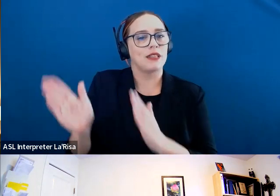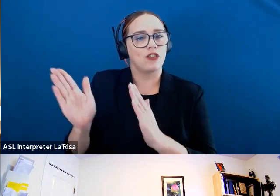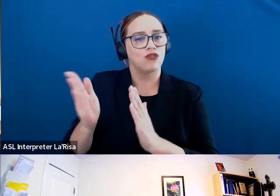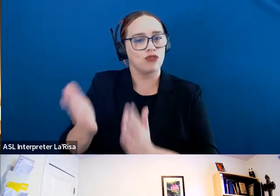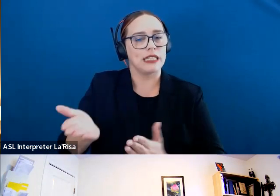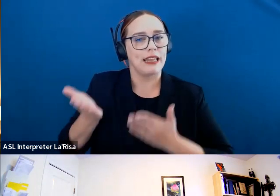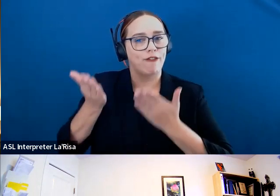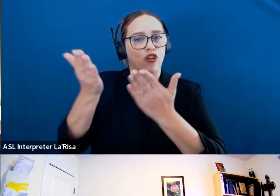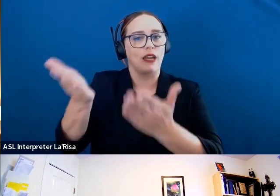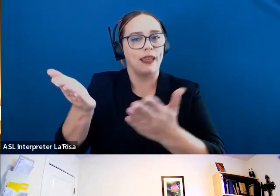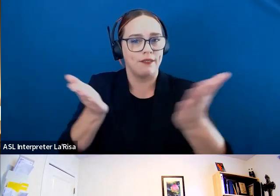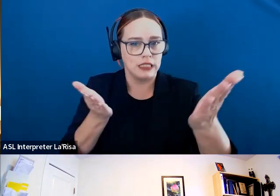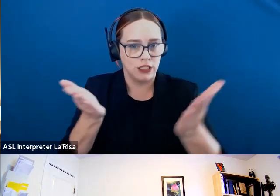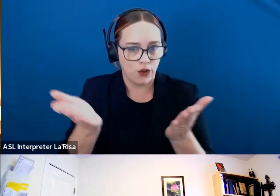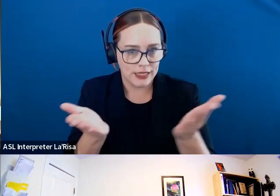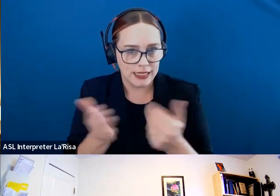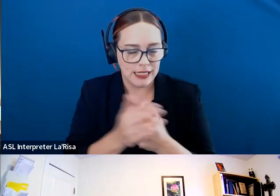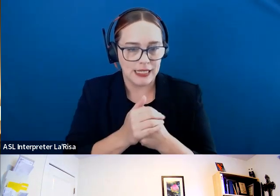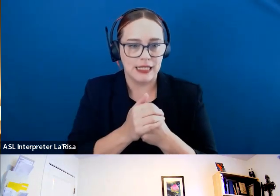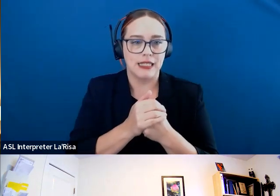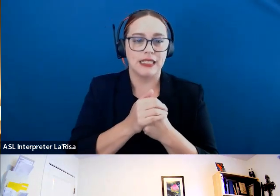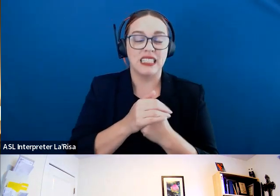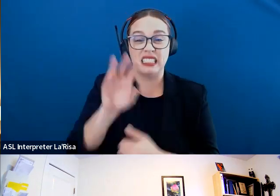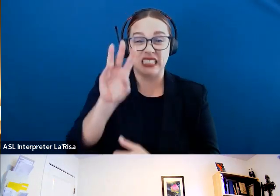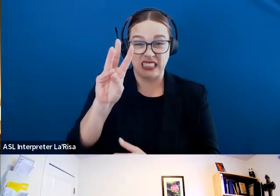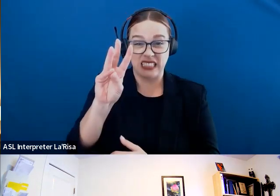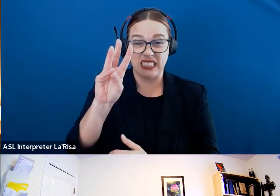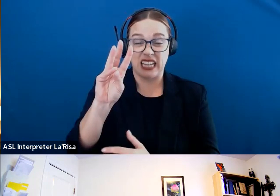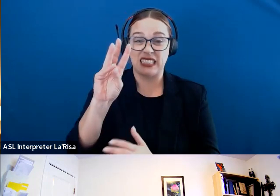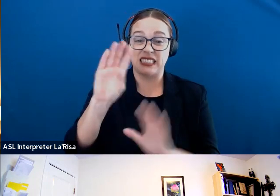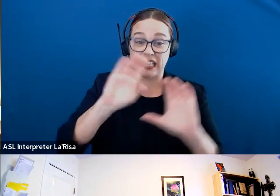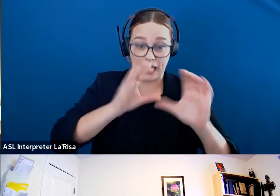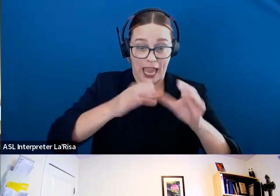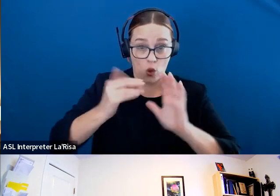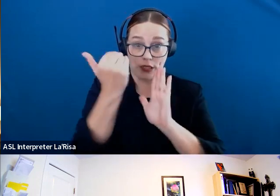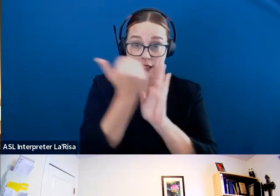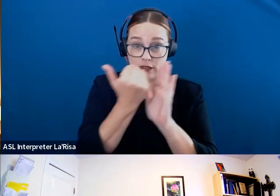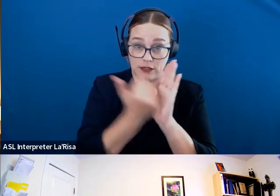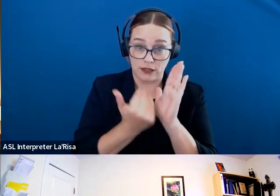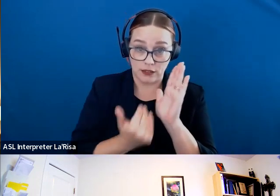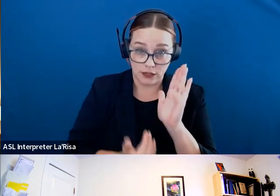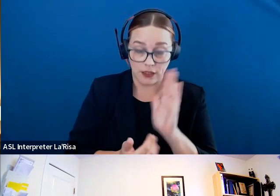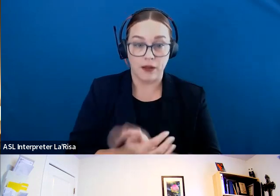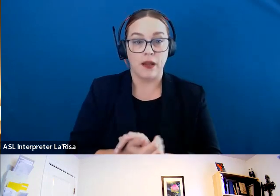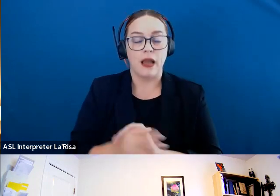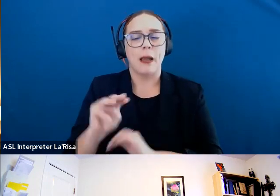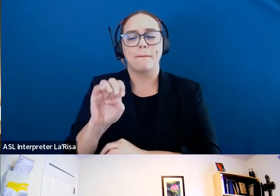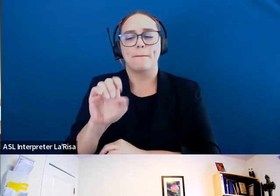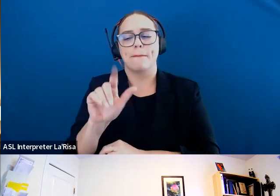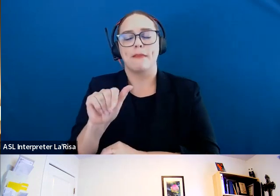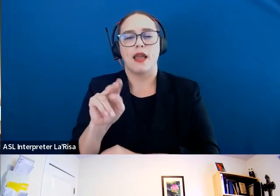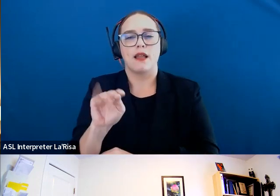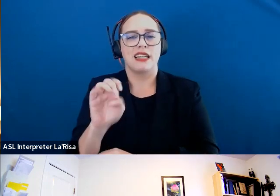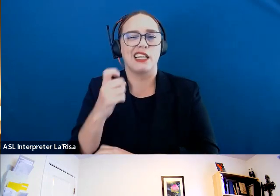So we've got, see, 6 different categories on here that Melanie just reviewed,